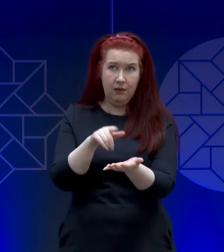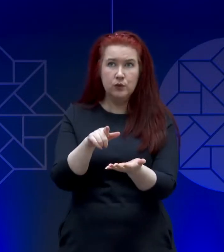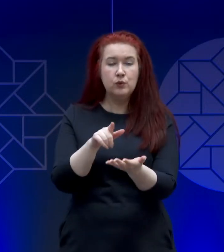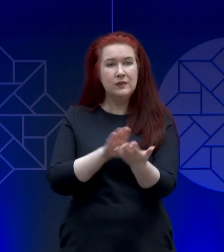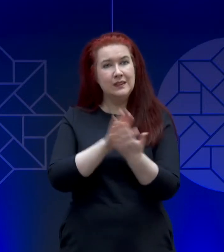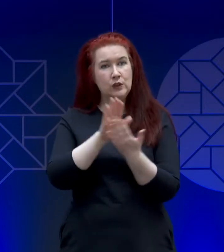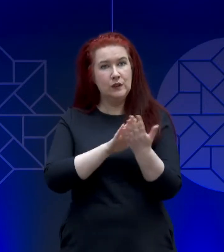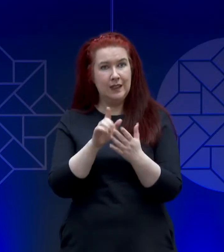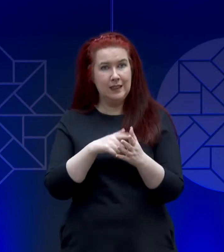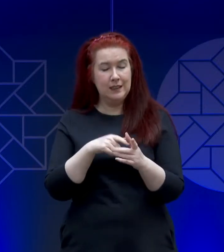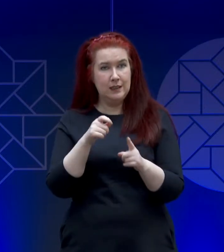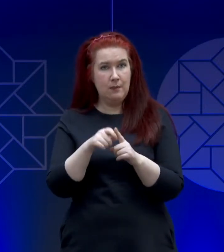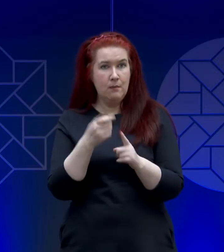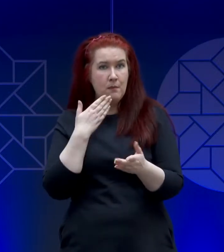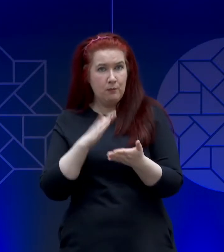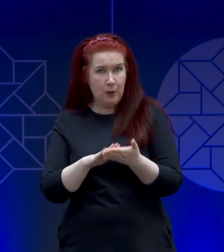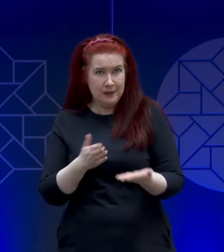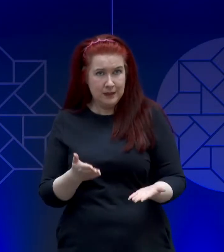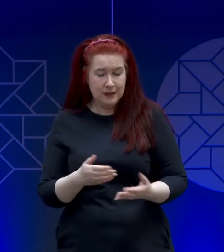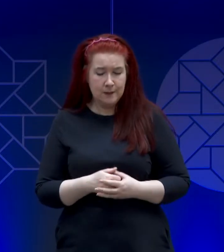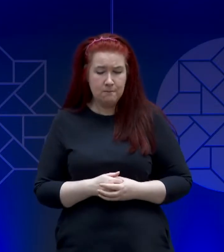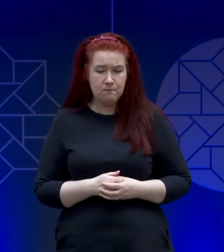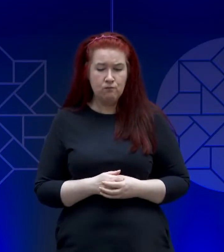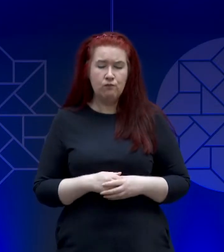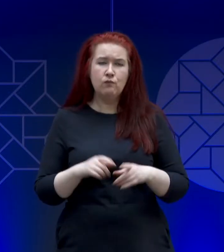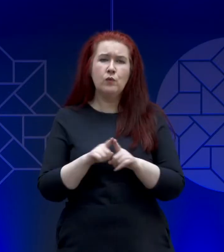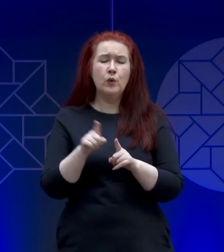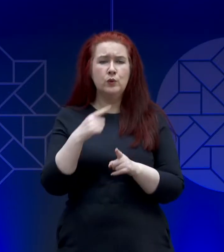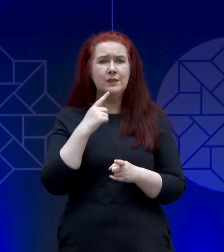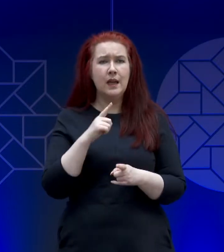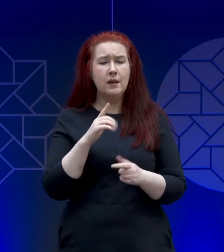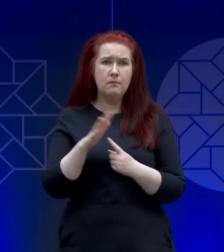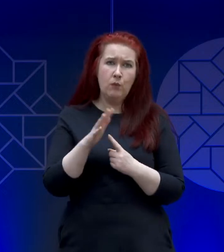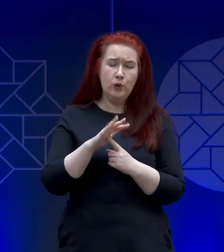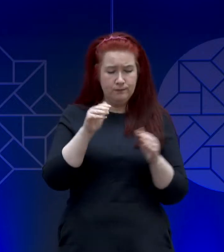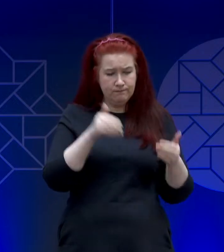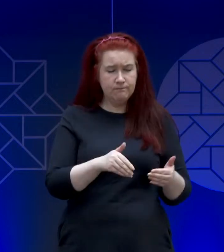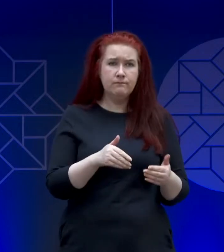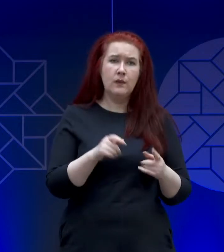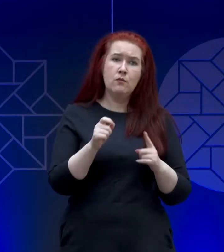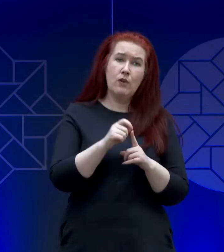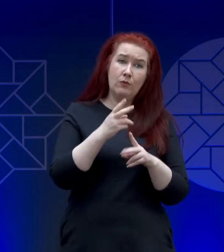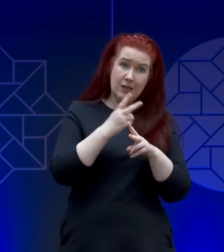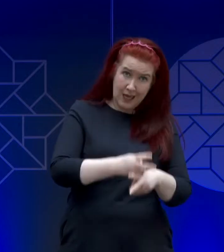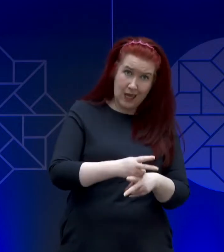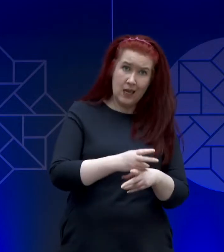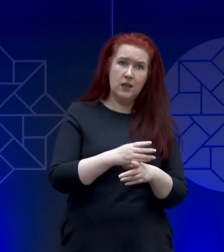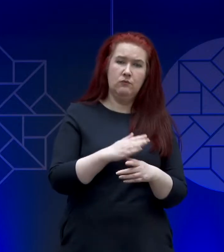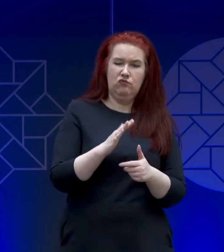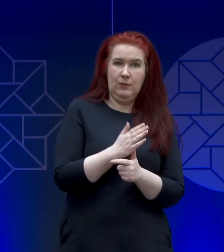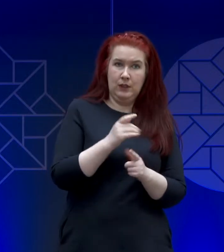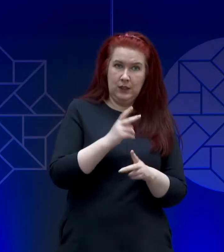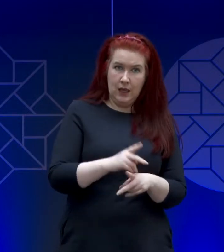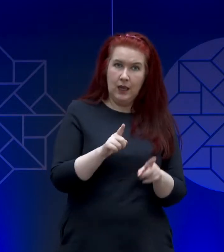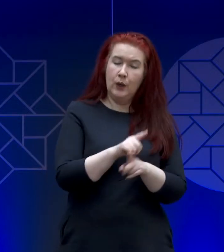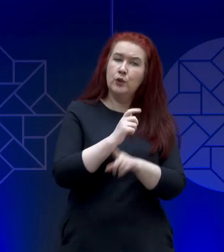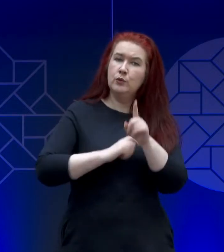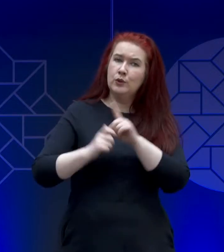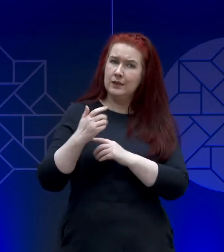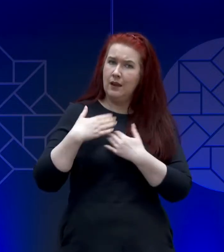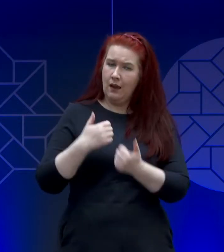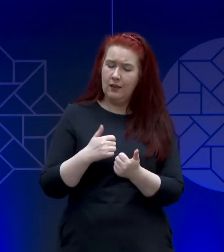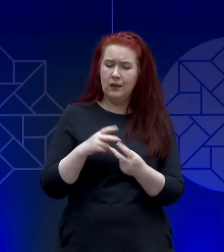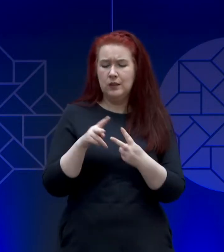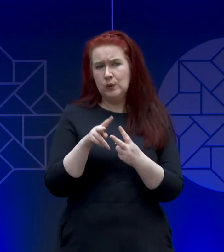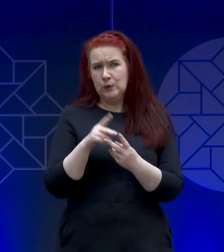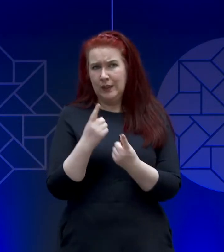in-person appointments, and also the emphasis placed on primary care and community health. There was a couple of points I just wanted